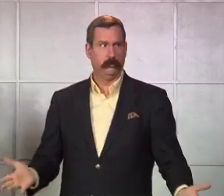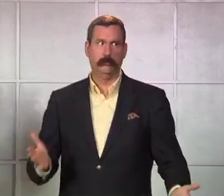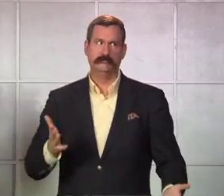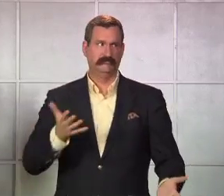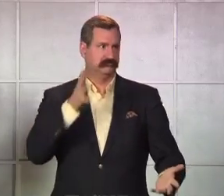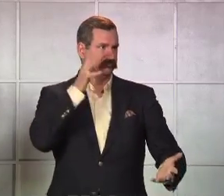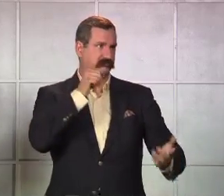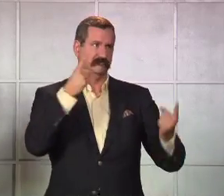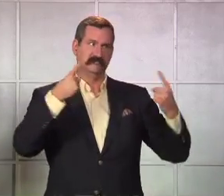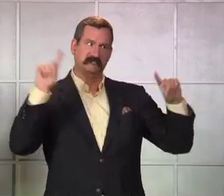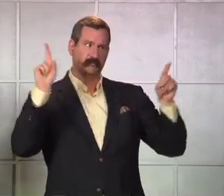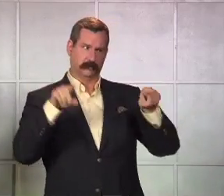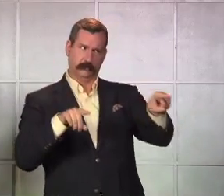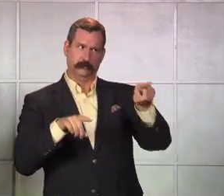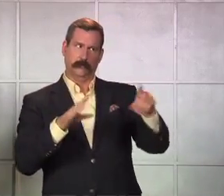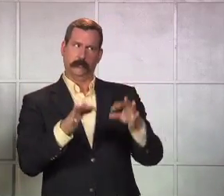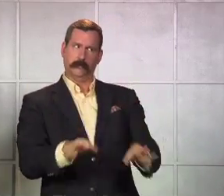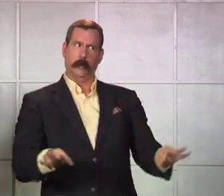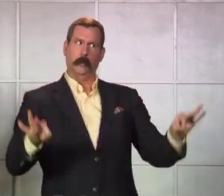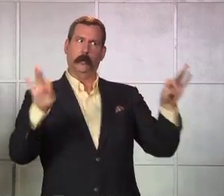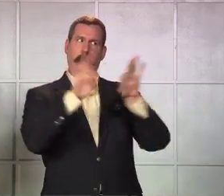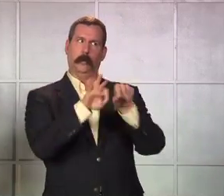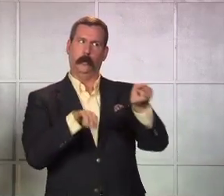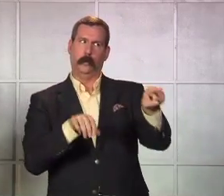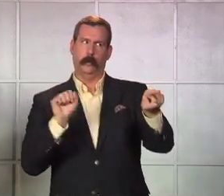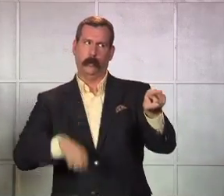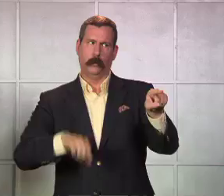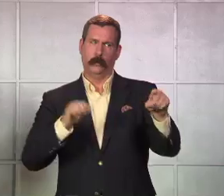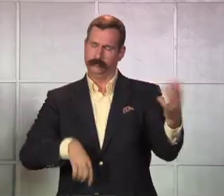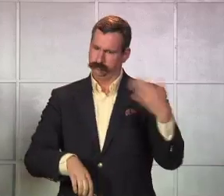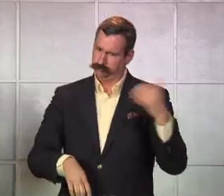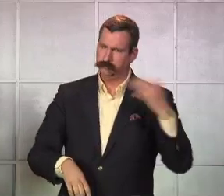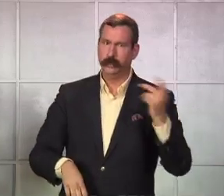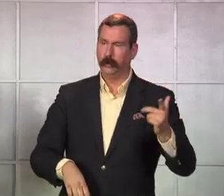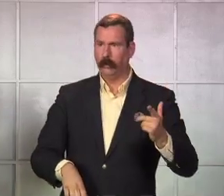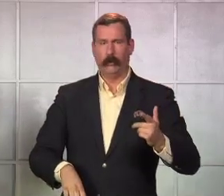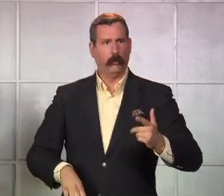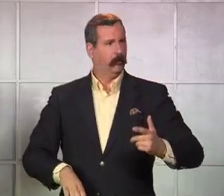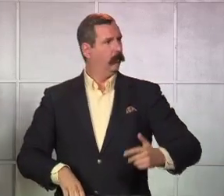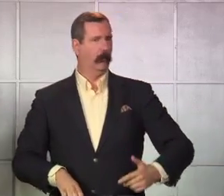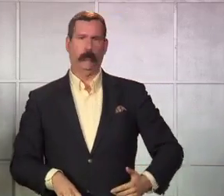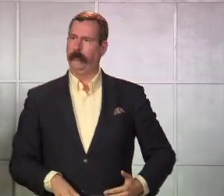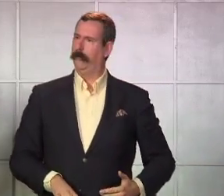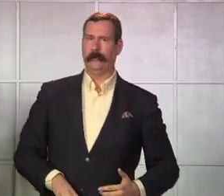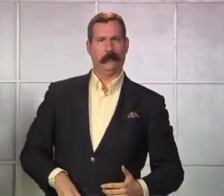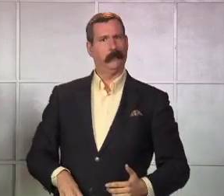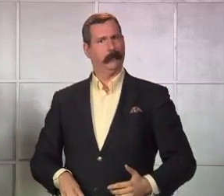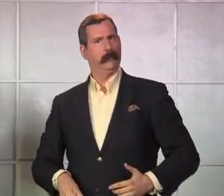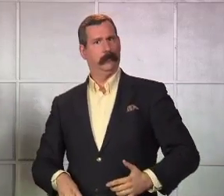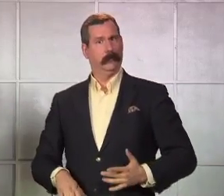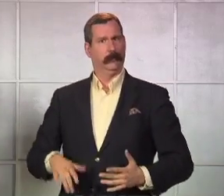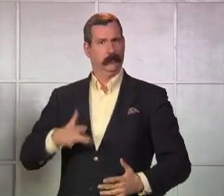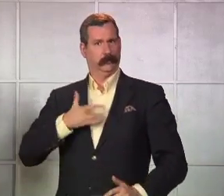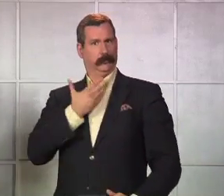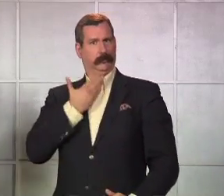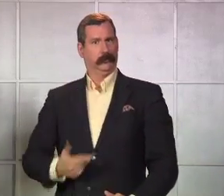succeed. Let them know they are important. Encourage them to join you. They will feel positive and want to follow your